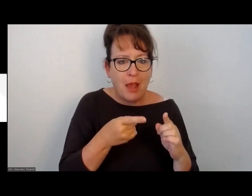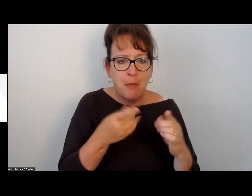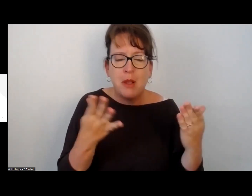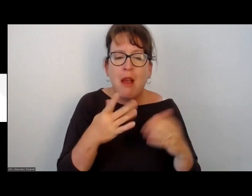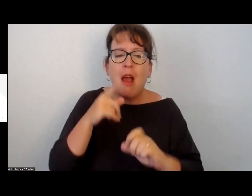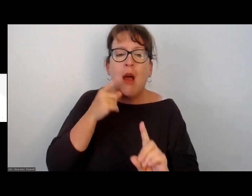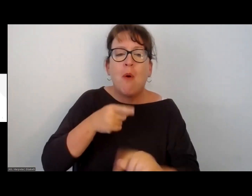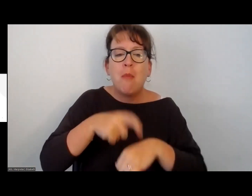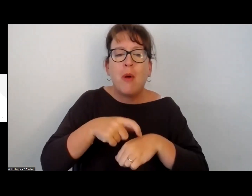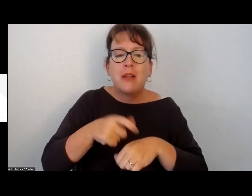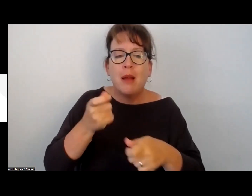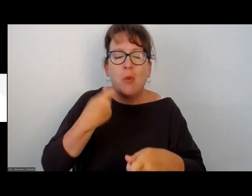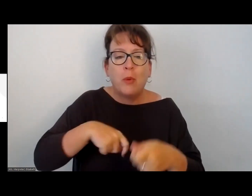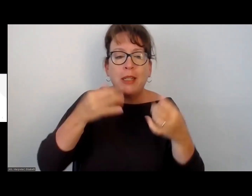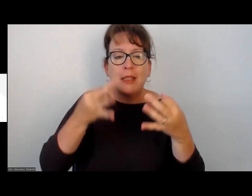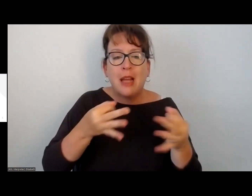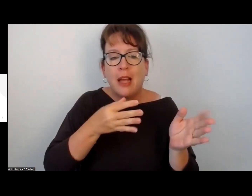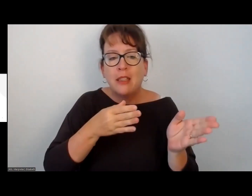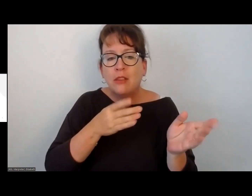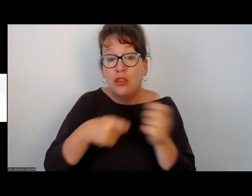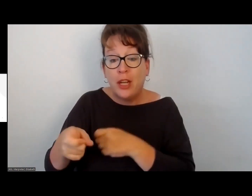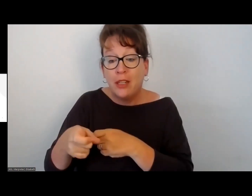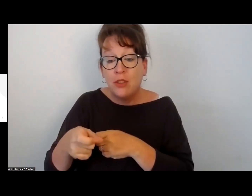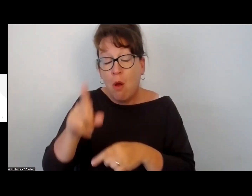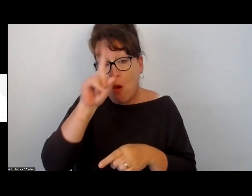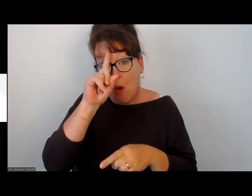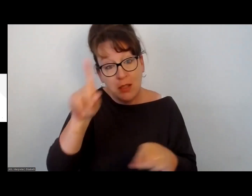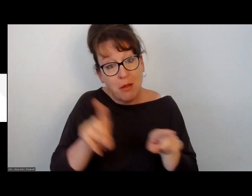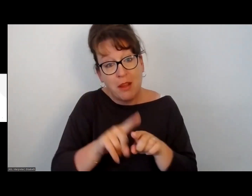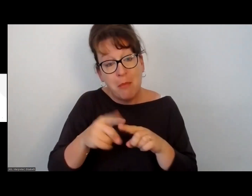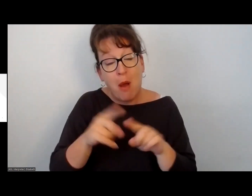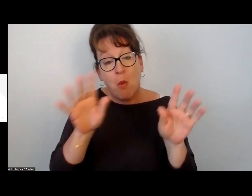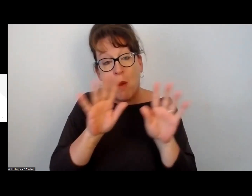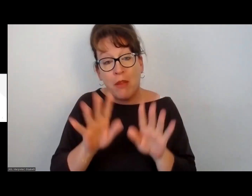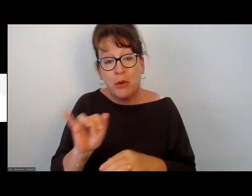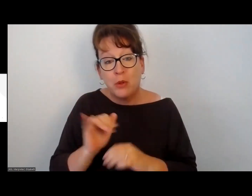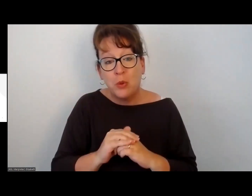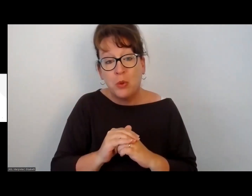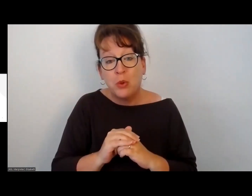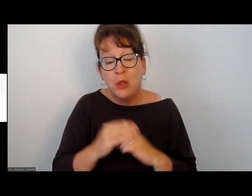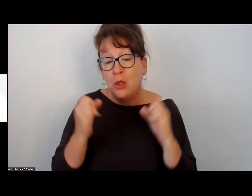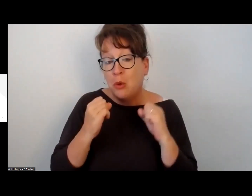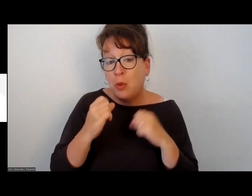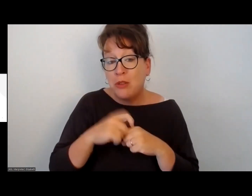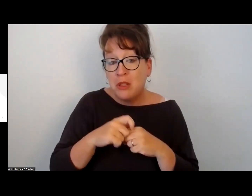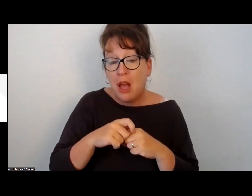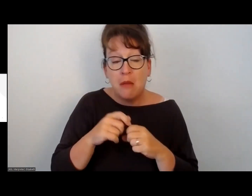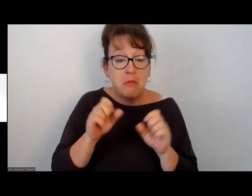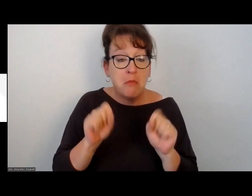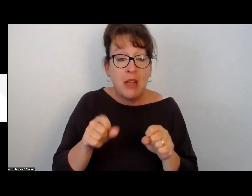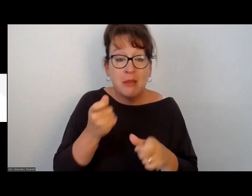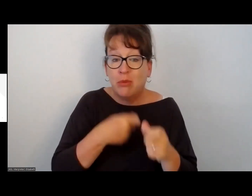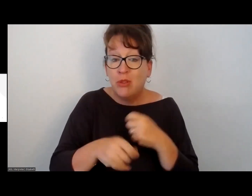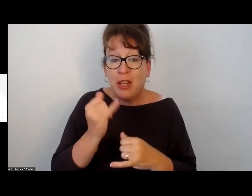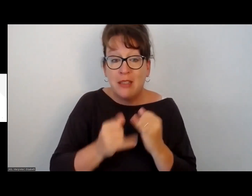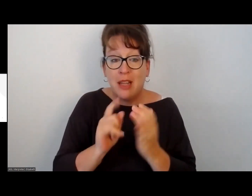we might want to consider weather as well during different times of the year. So that could be a piece of the